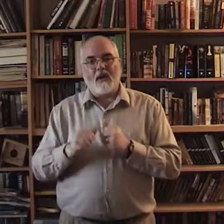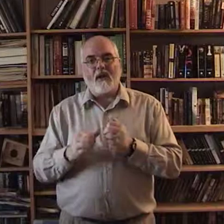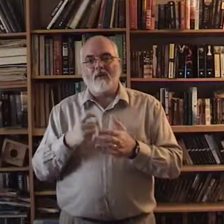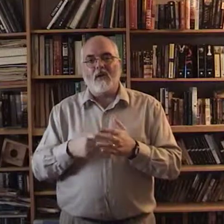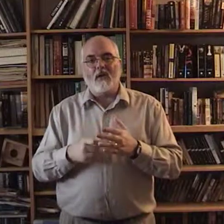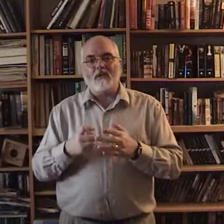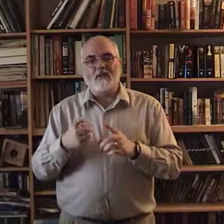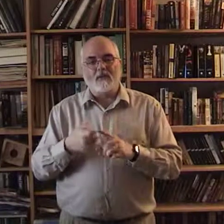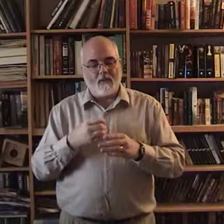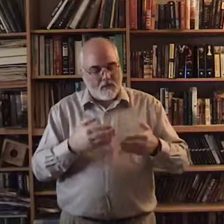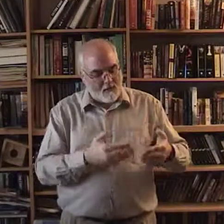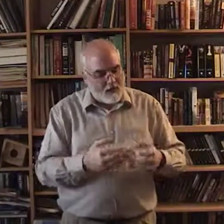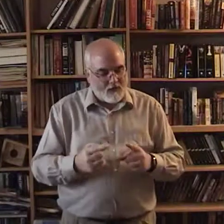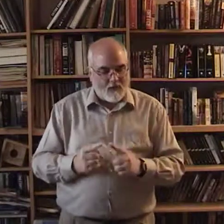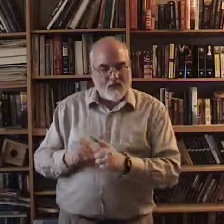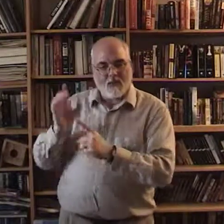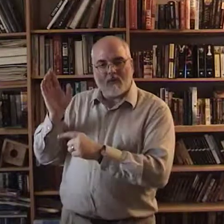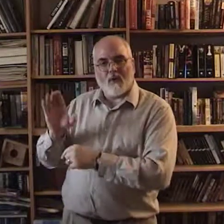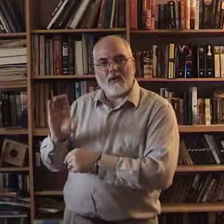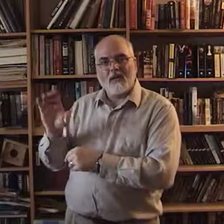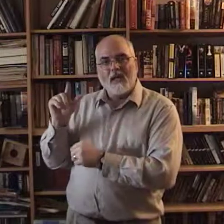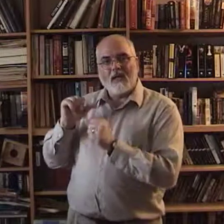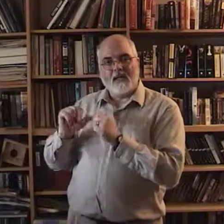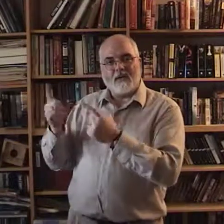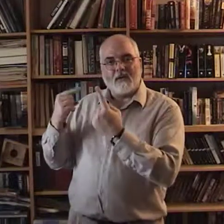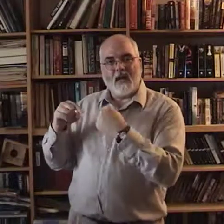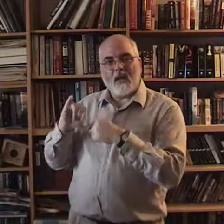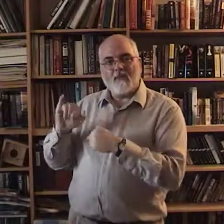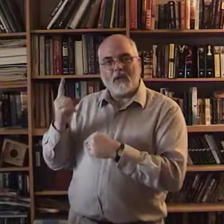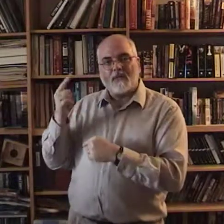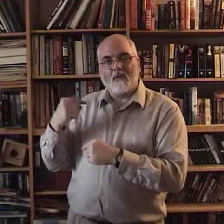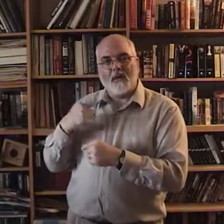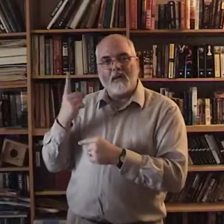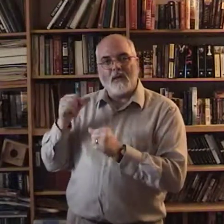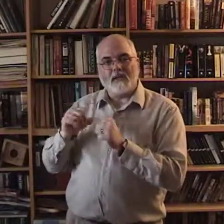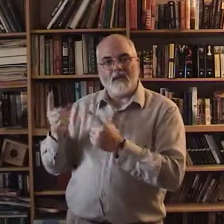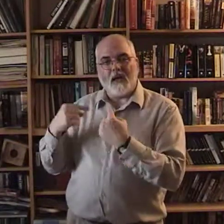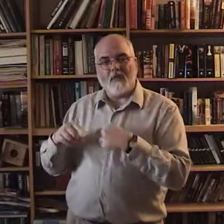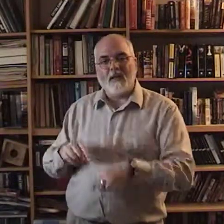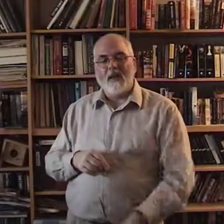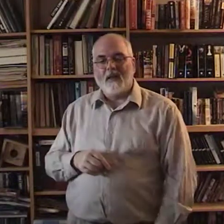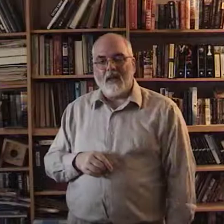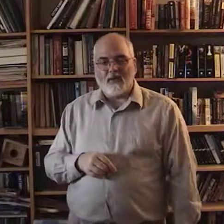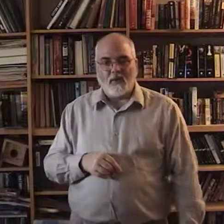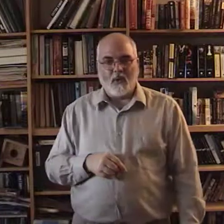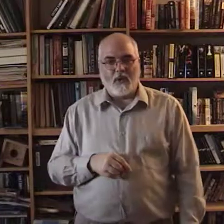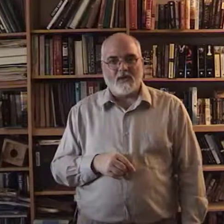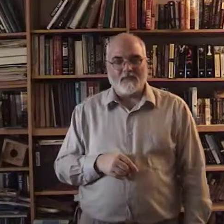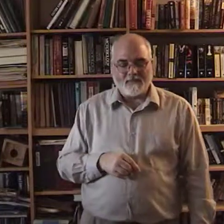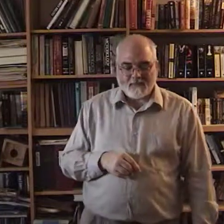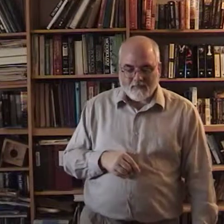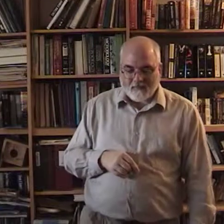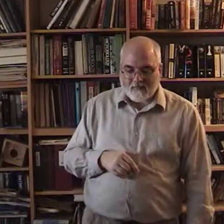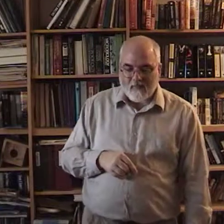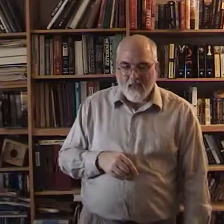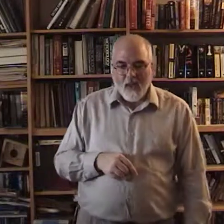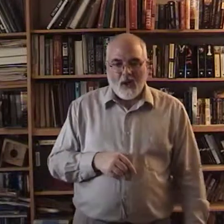every cost, from the manger to the cross. He still came just for me, he still came. That was the chorus.